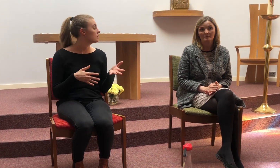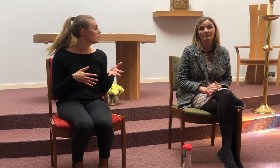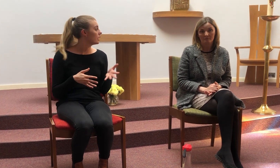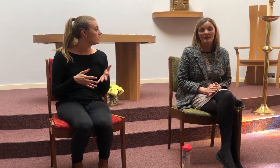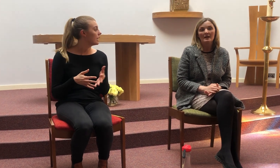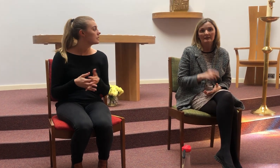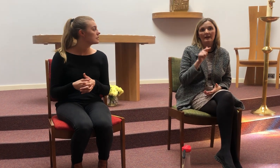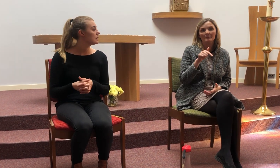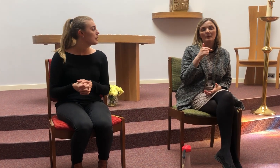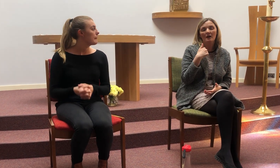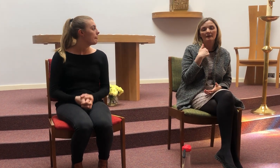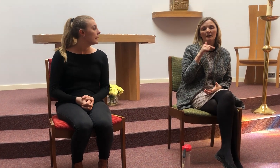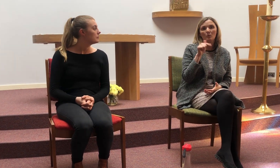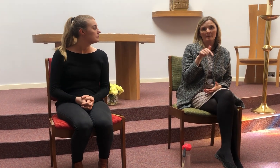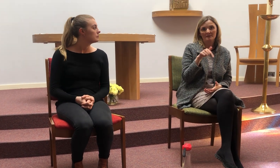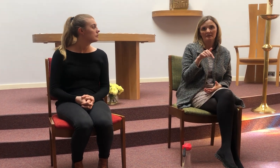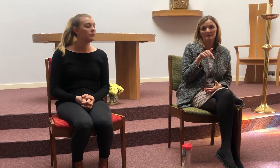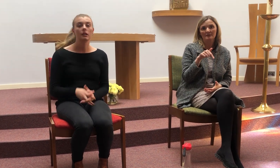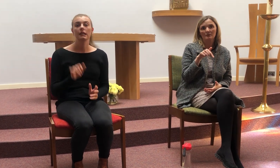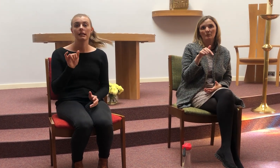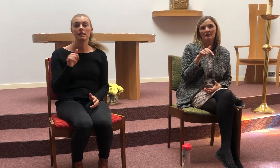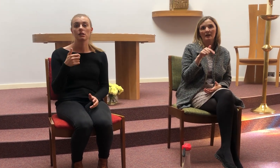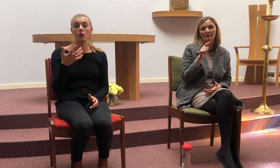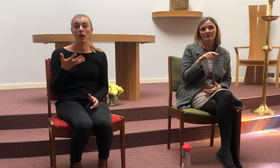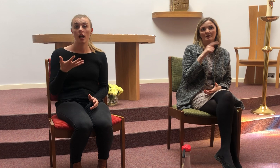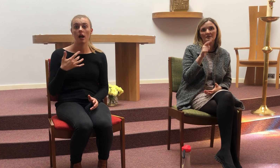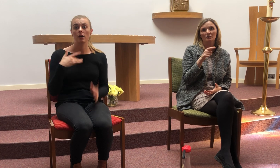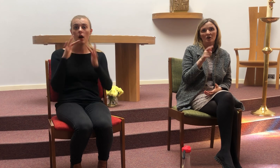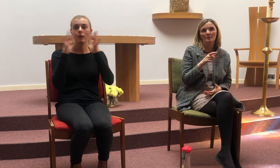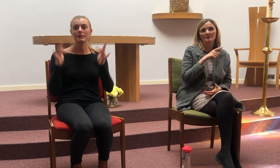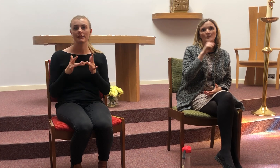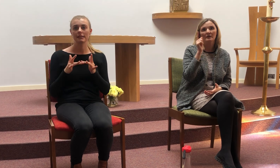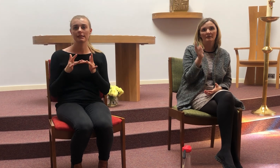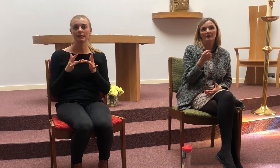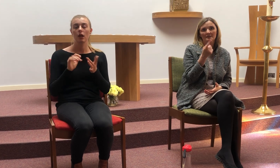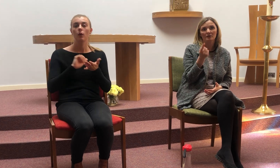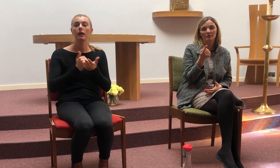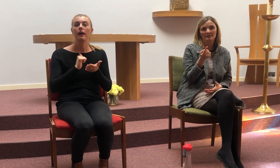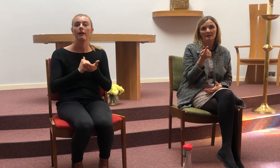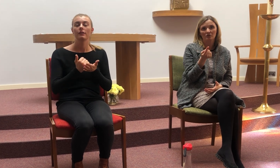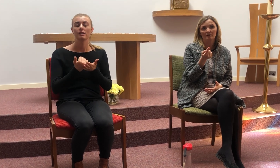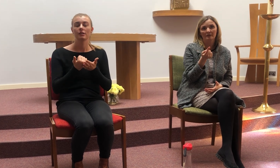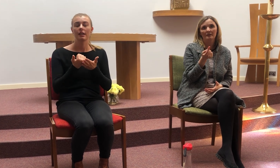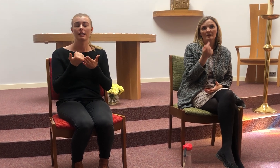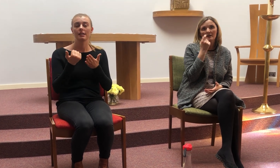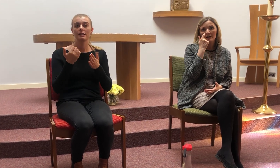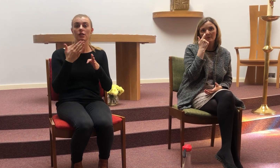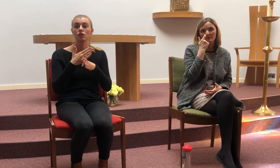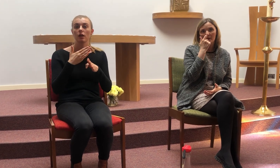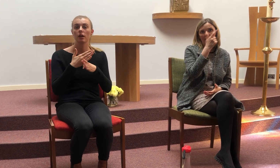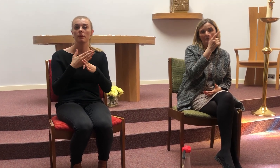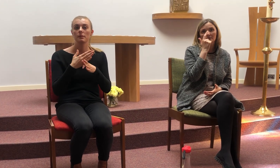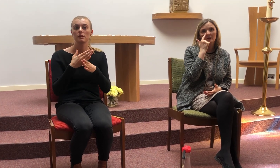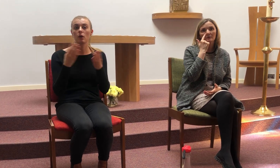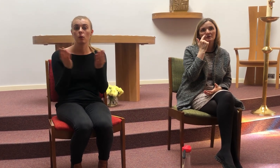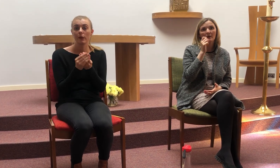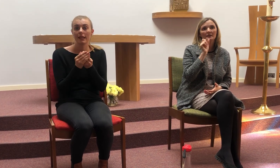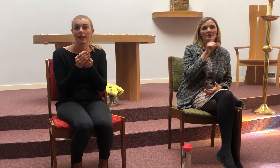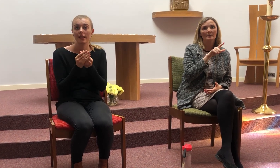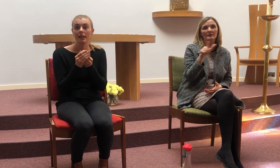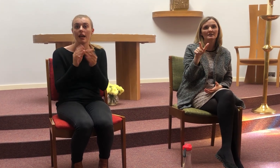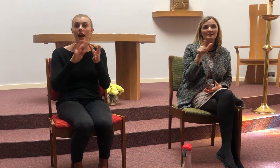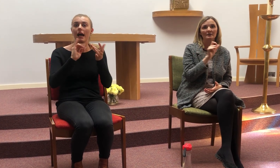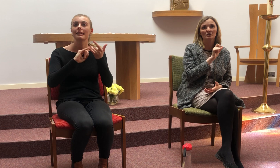now to go to there? Yes. Yeah. Well, on our website, we advertise the jobs with ISL translation.